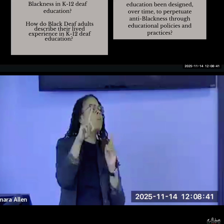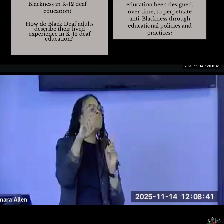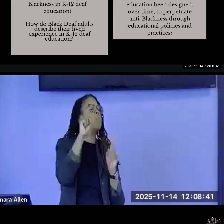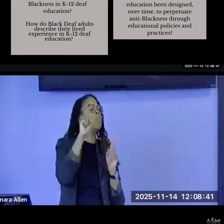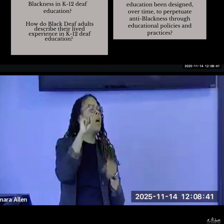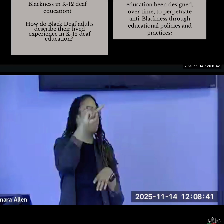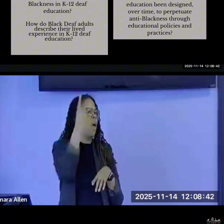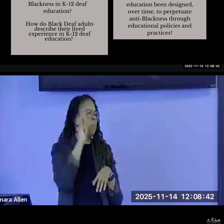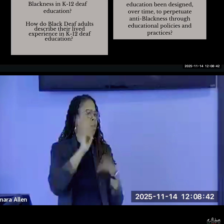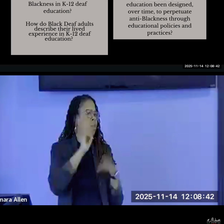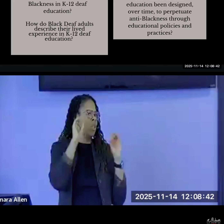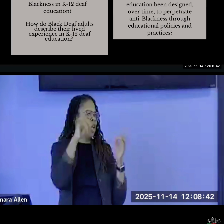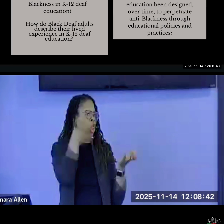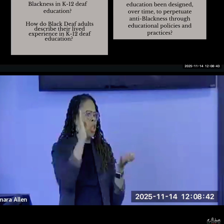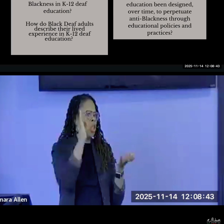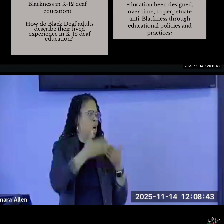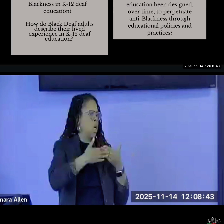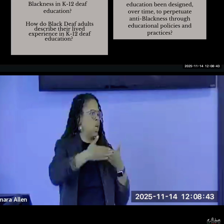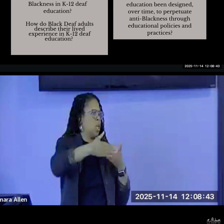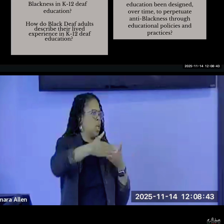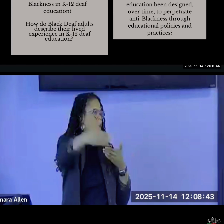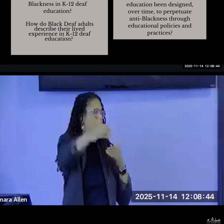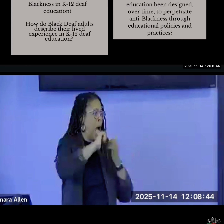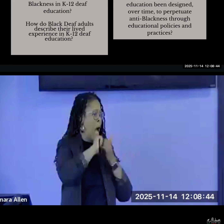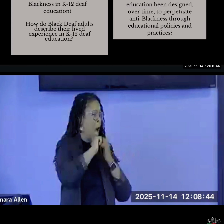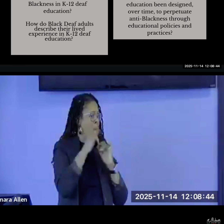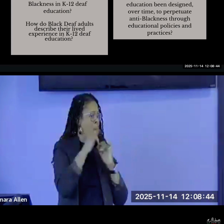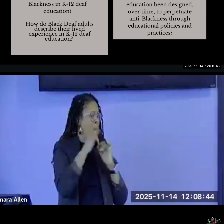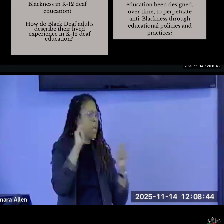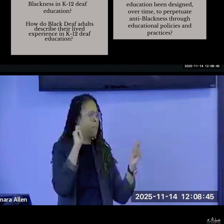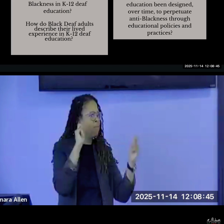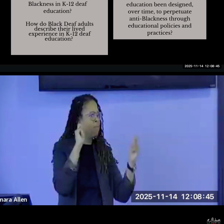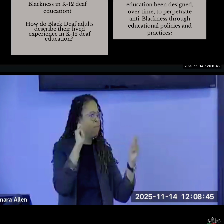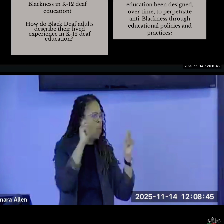as early as 1817.